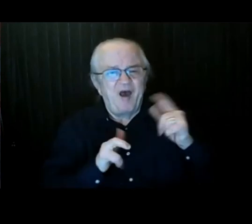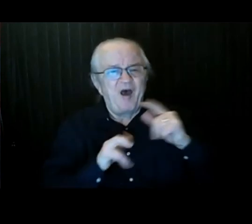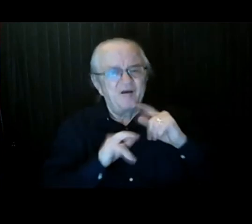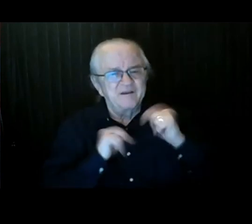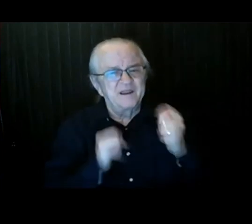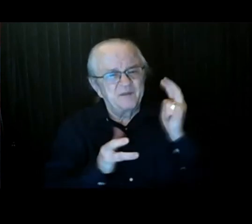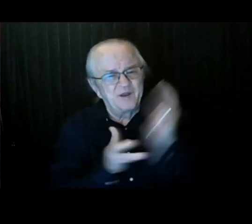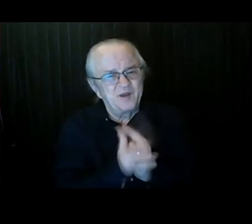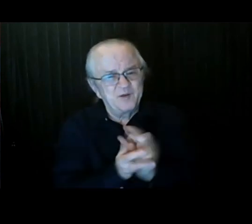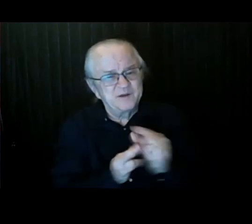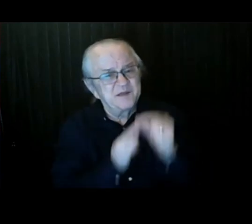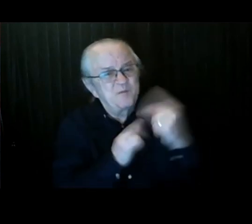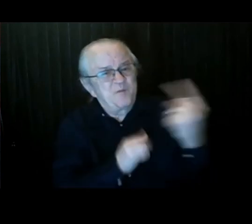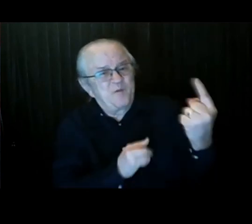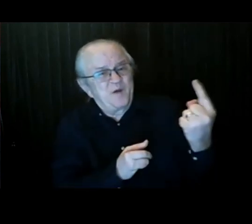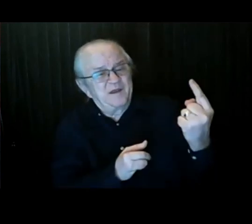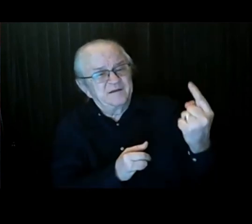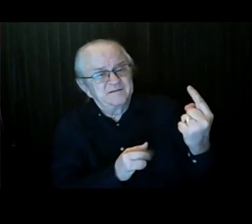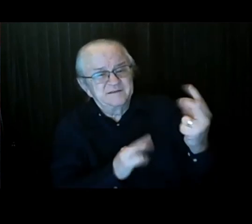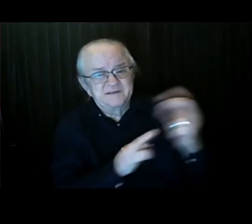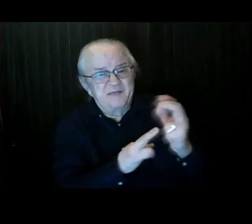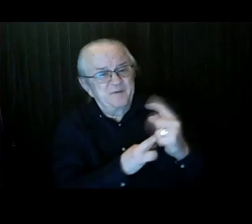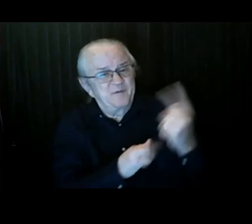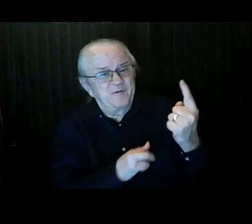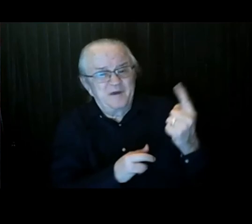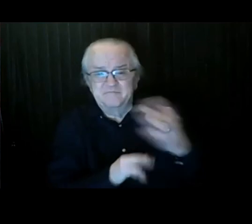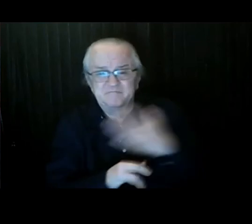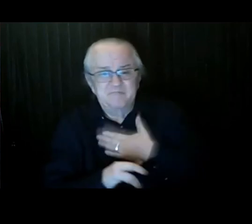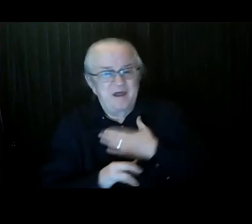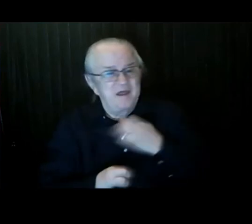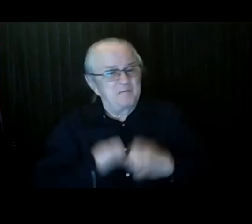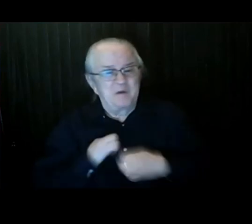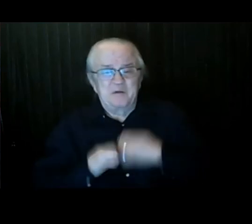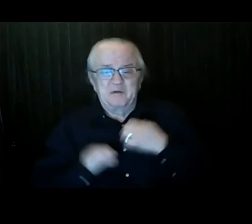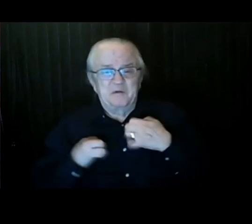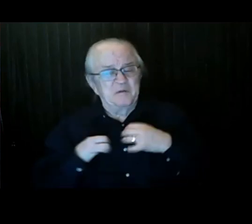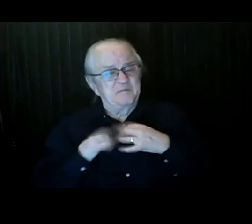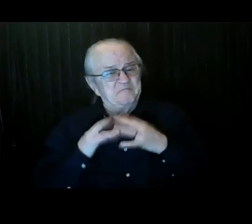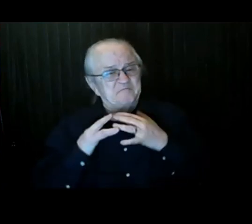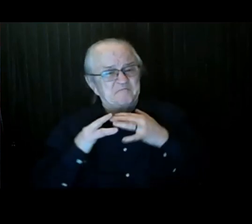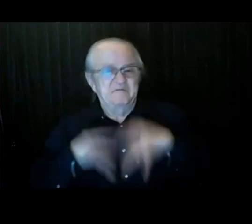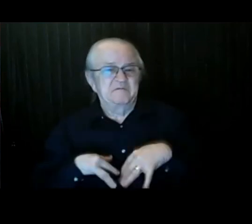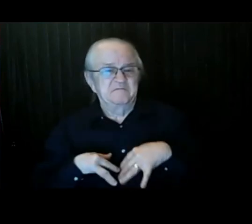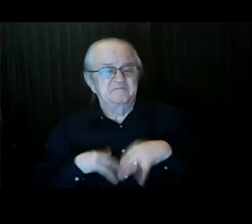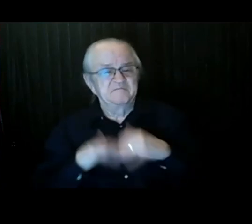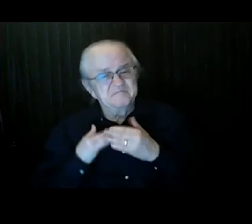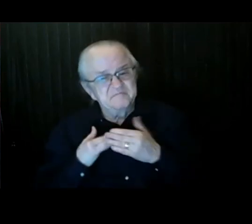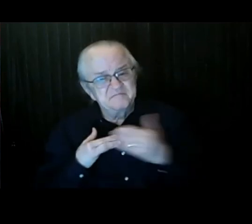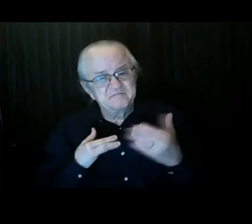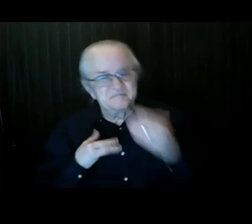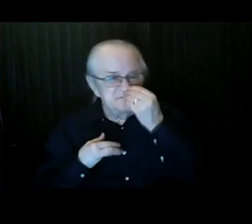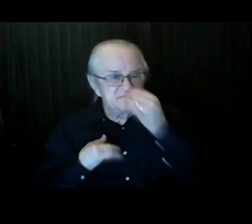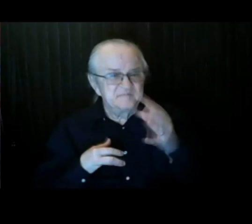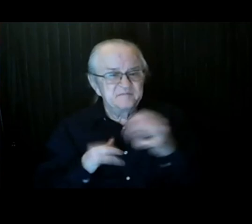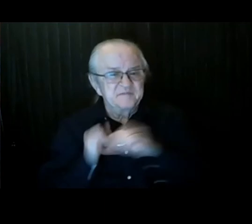winner, but my emotional side just couldn't handle it. I really didn't care about baseball anymore, and I really focused on